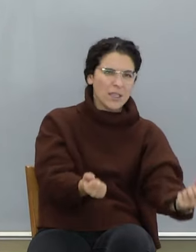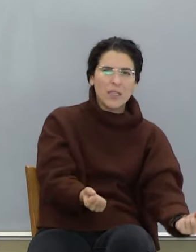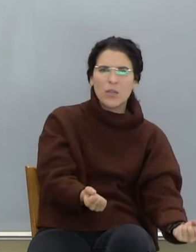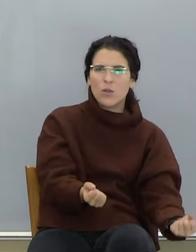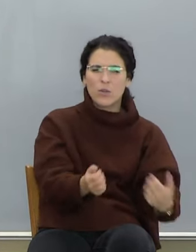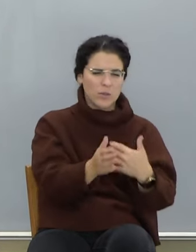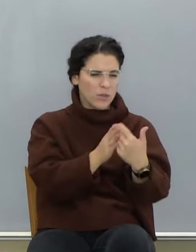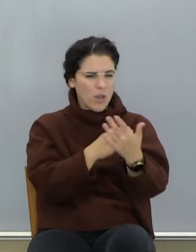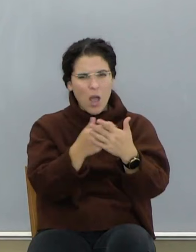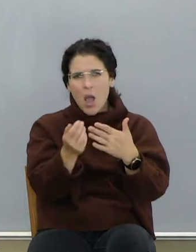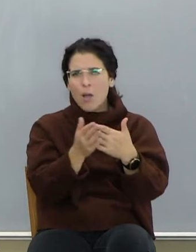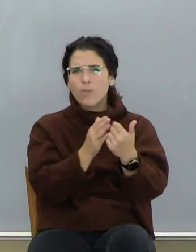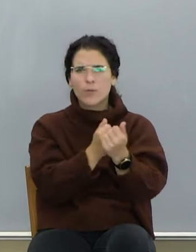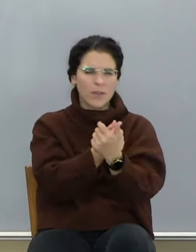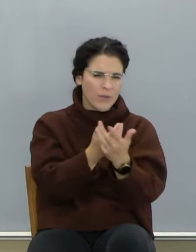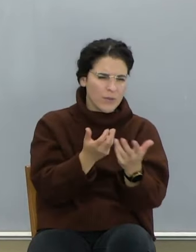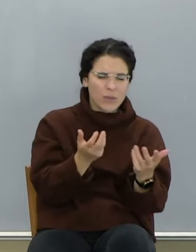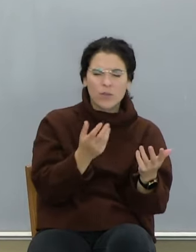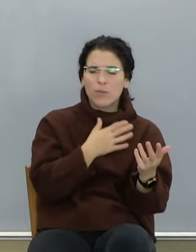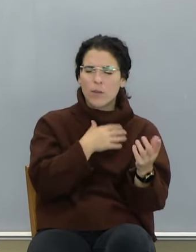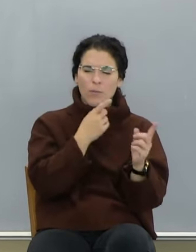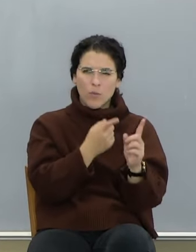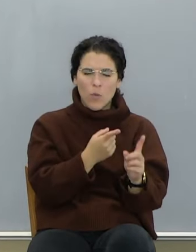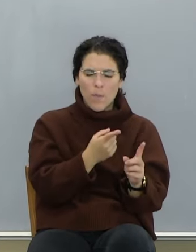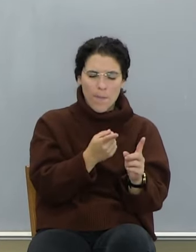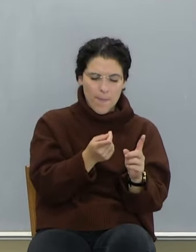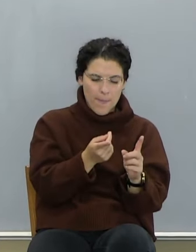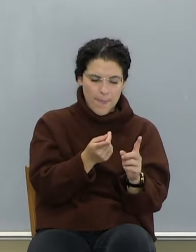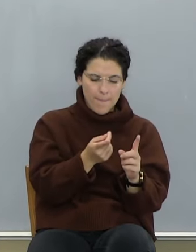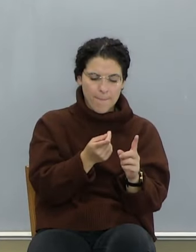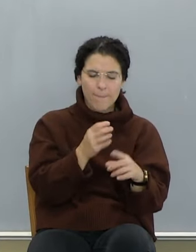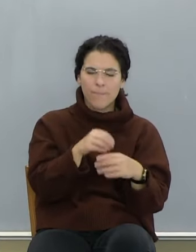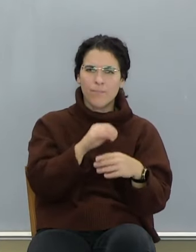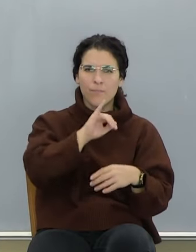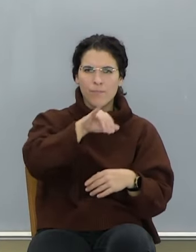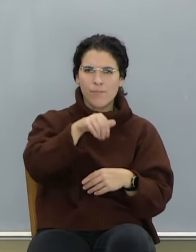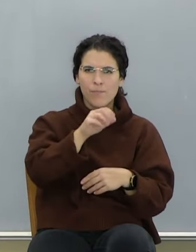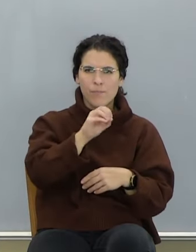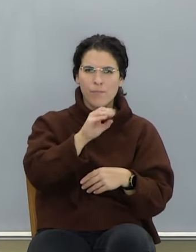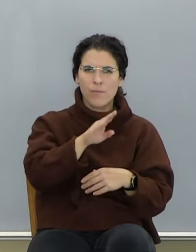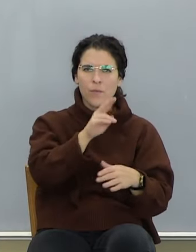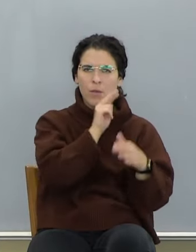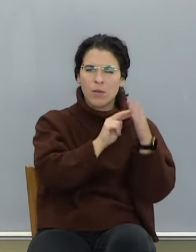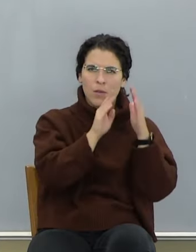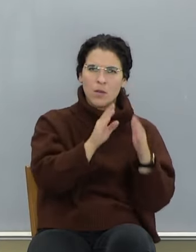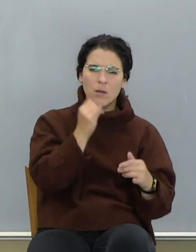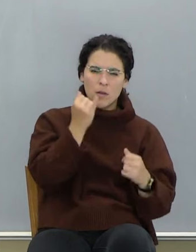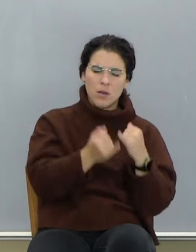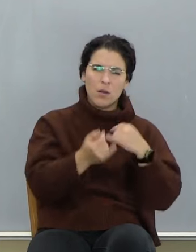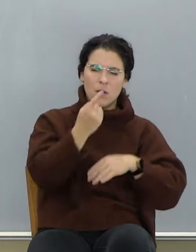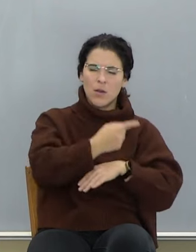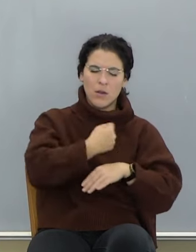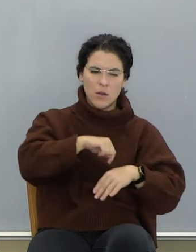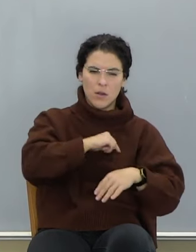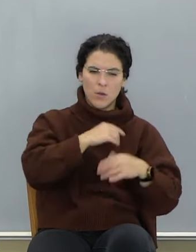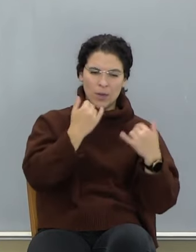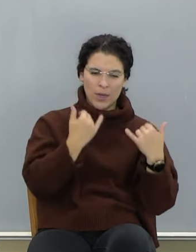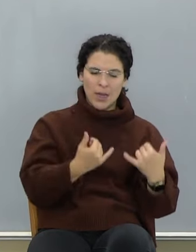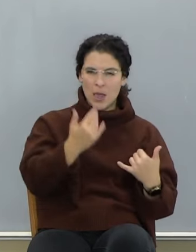to comfort, so on and so forth. So what I'm getting at is, in Jacob's prophecy, the last days we now